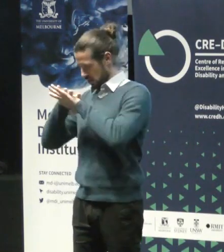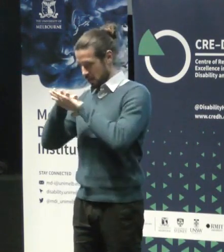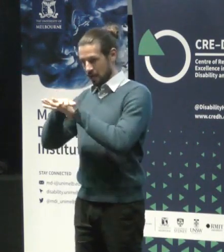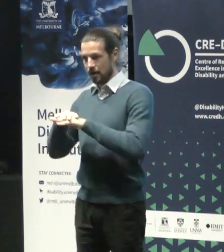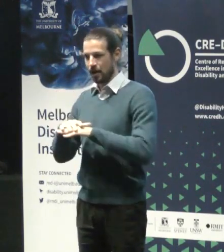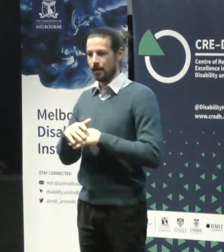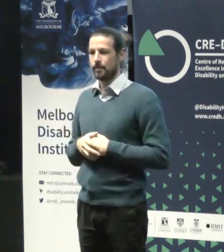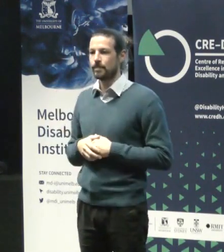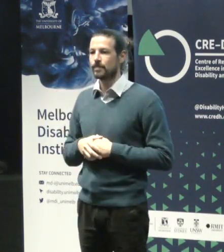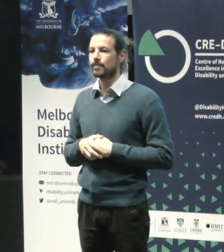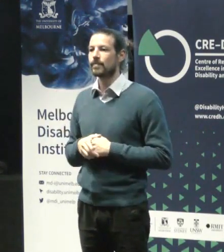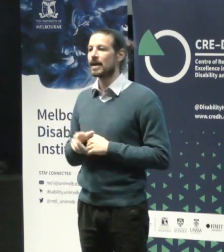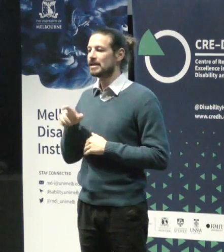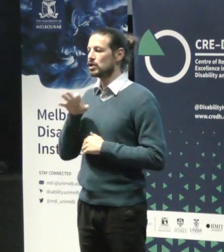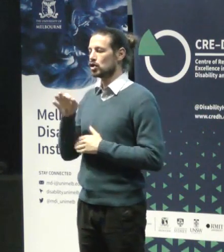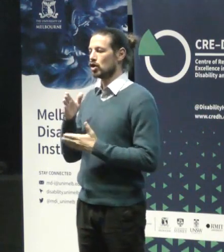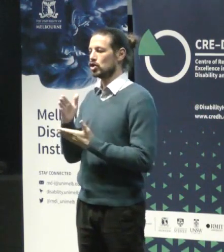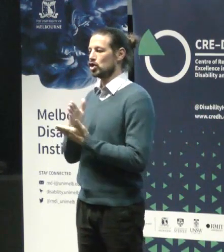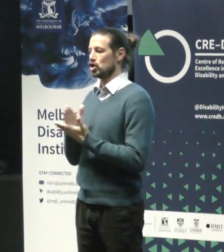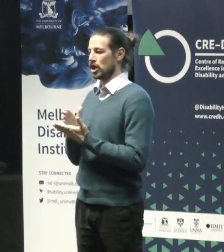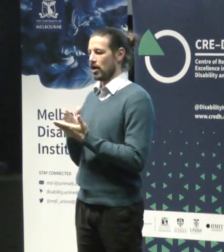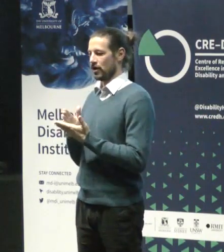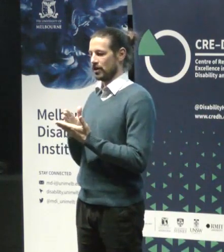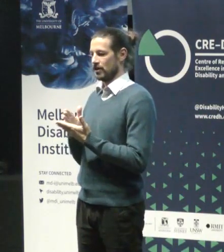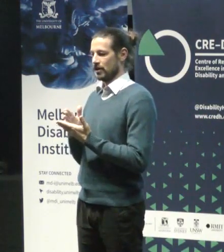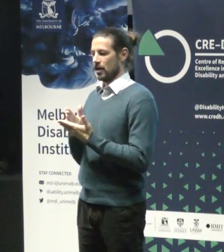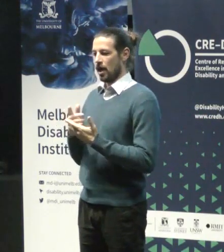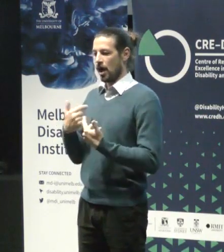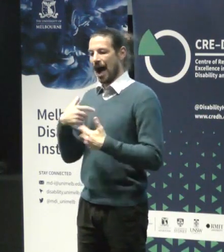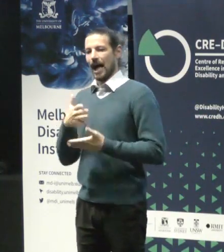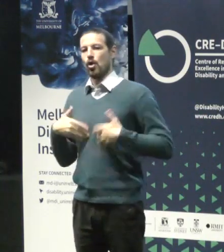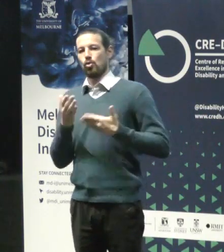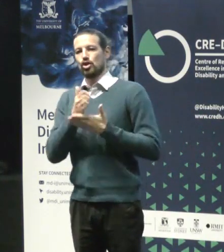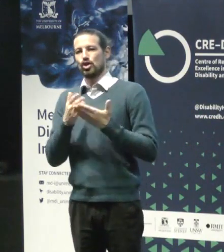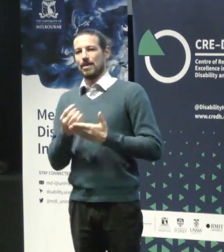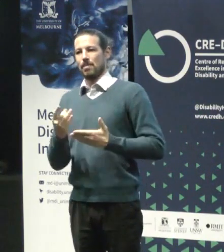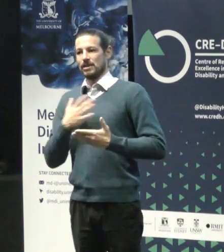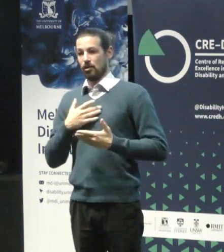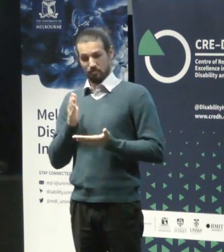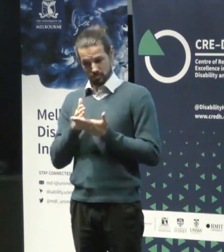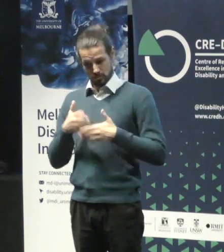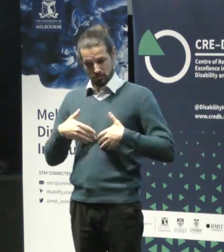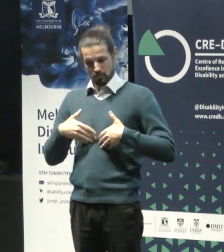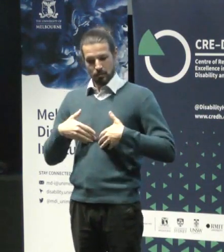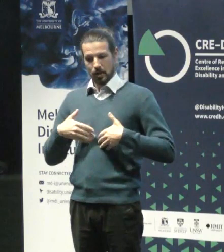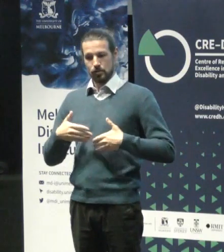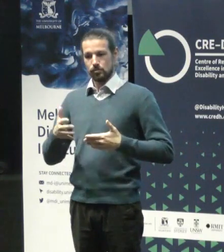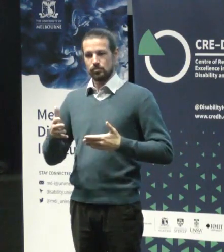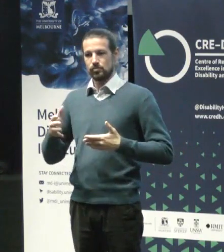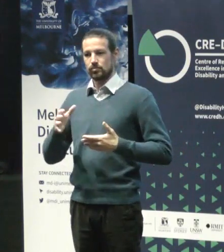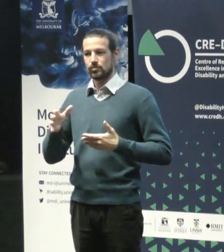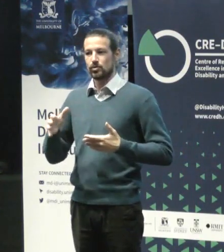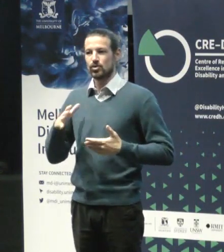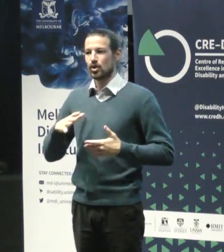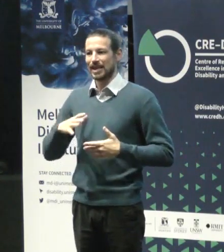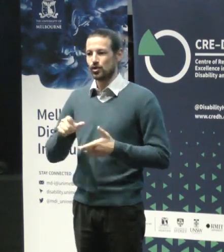sharing a part of me. She's sharing herself. I don't want to share myself. I don't want to share myself with anybody. I don't have to, and I don't want to. And